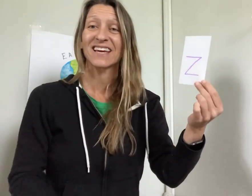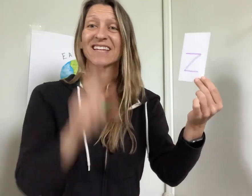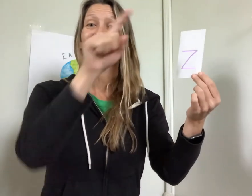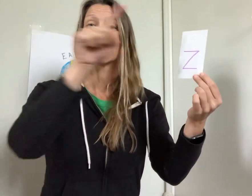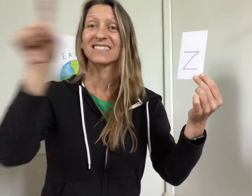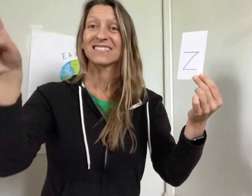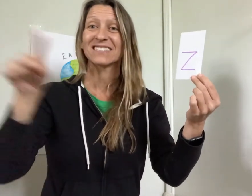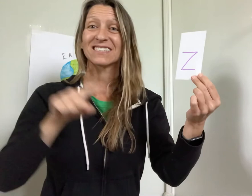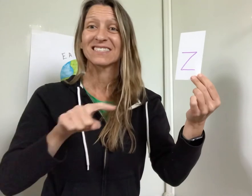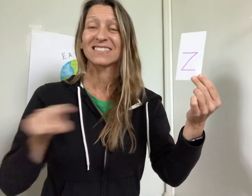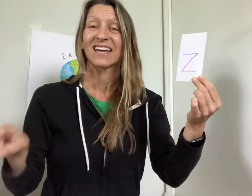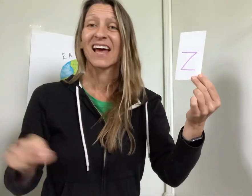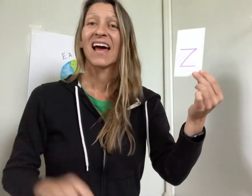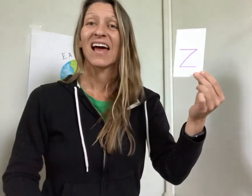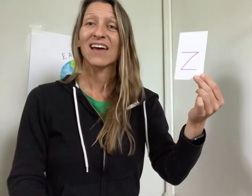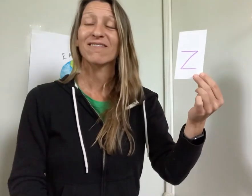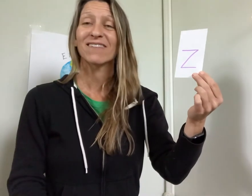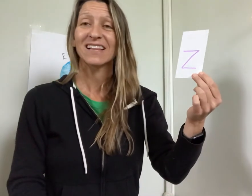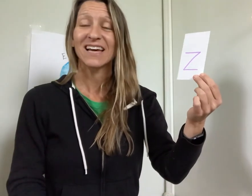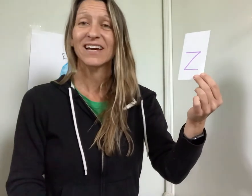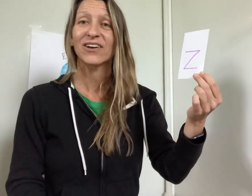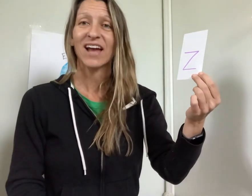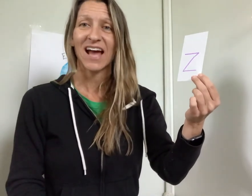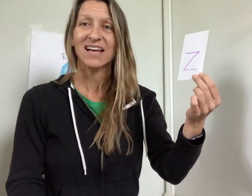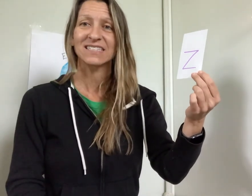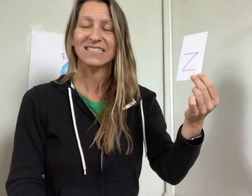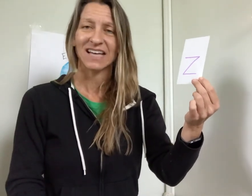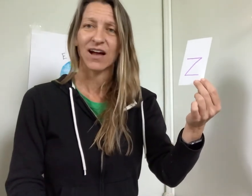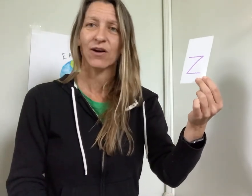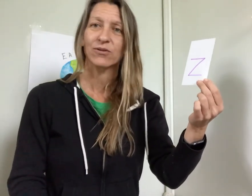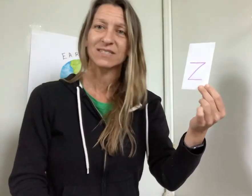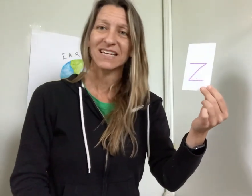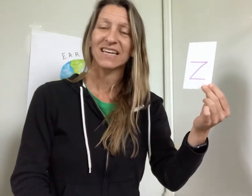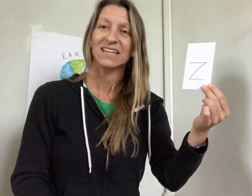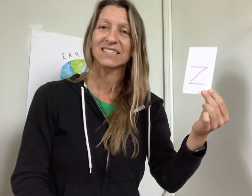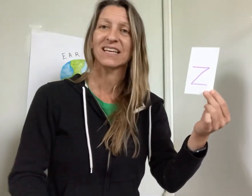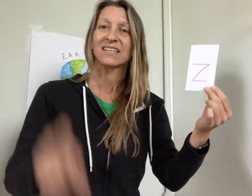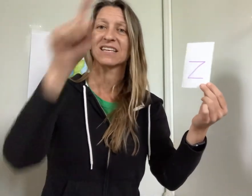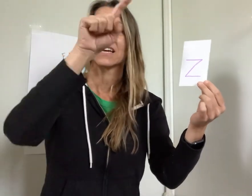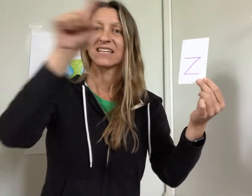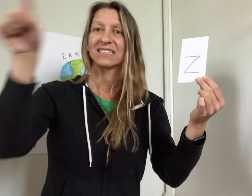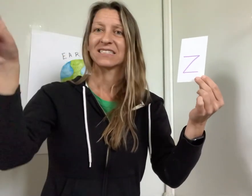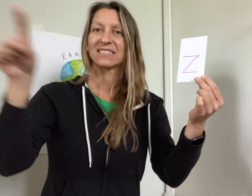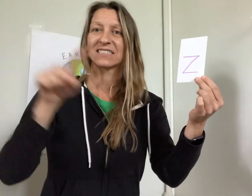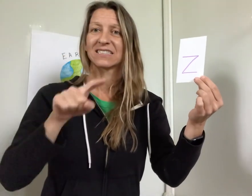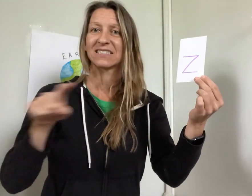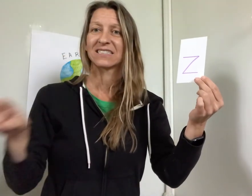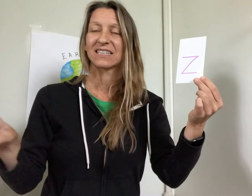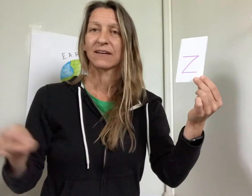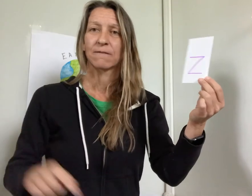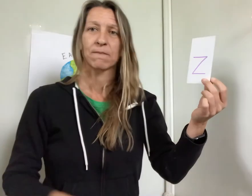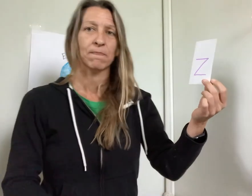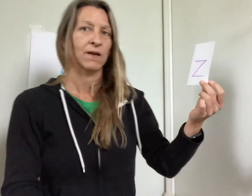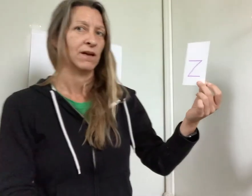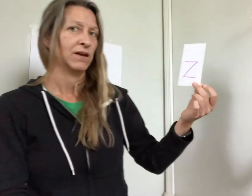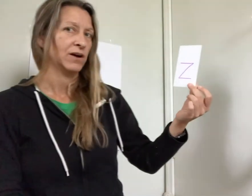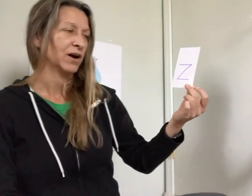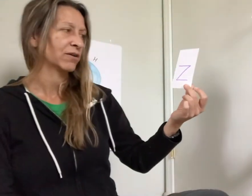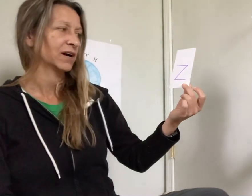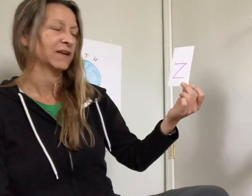says Z. Every letter has a sound. Z says Z. All right, this is